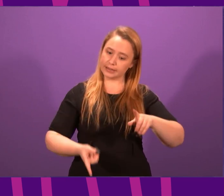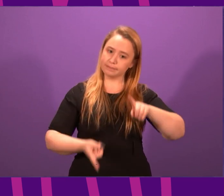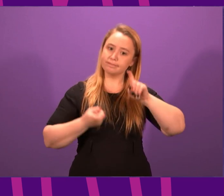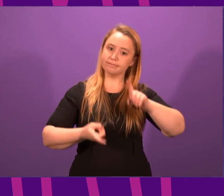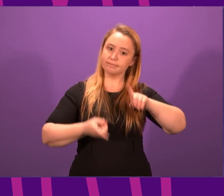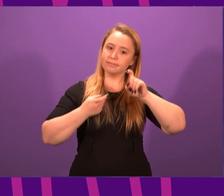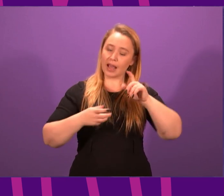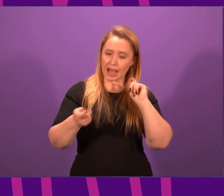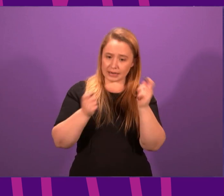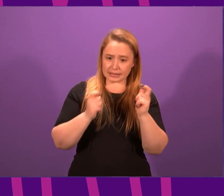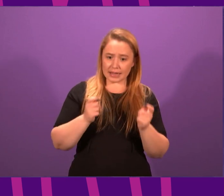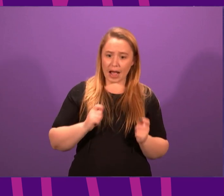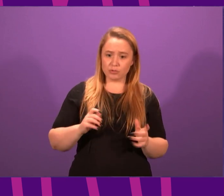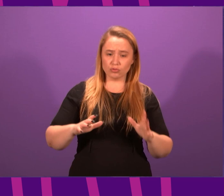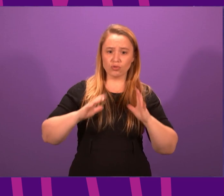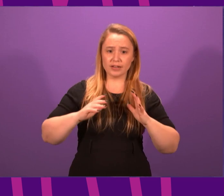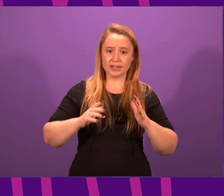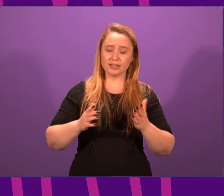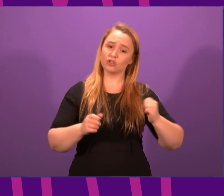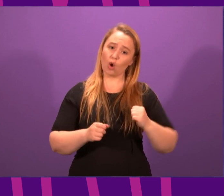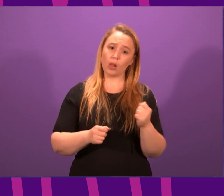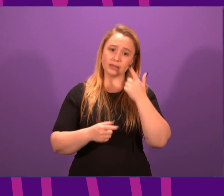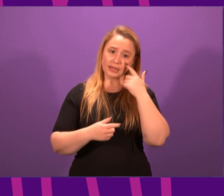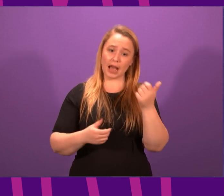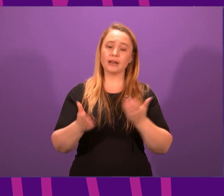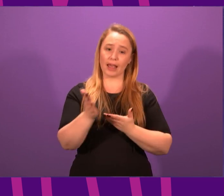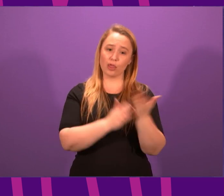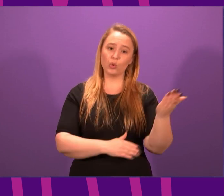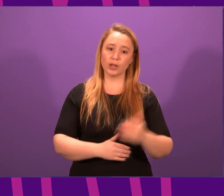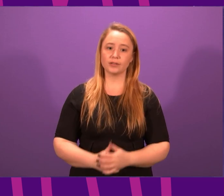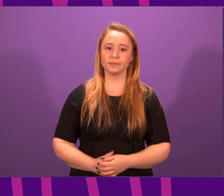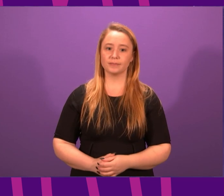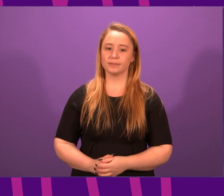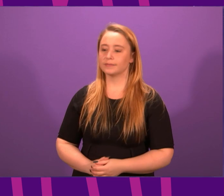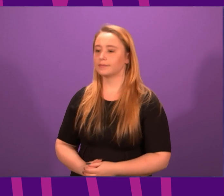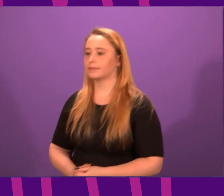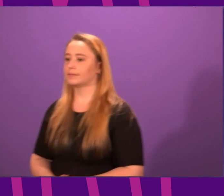when necessary, we can bring Scotland through this.